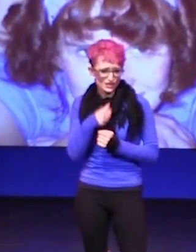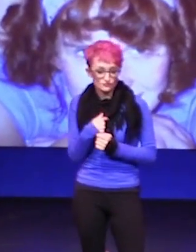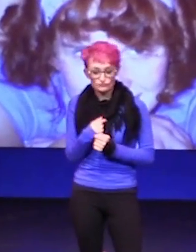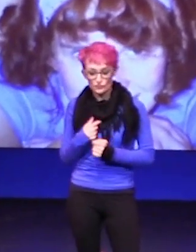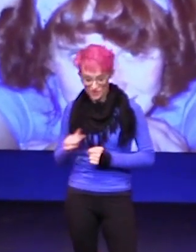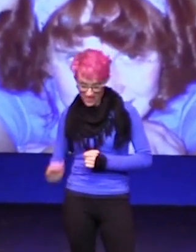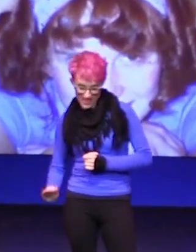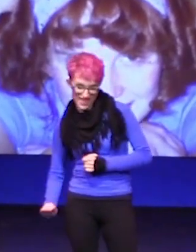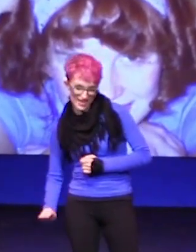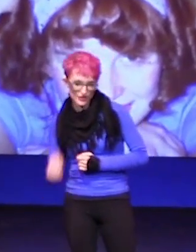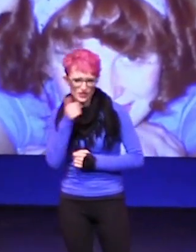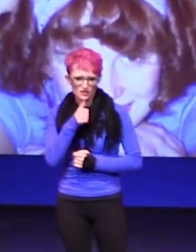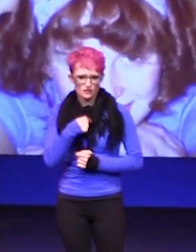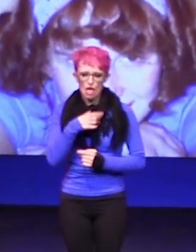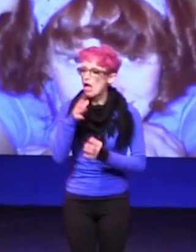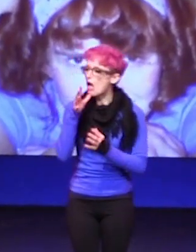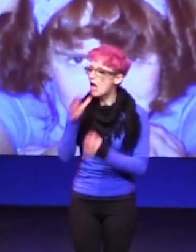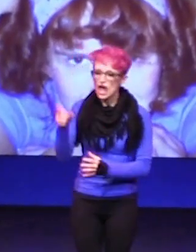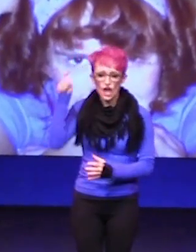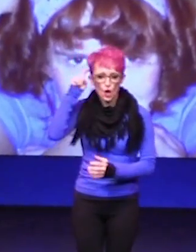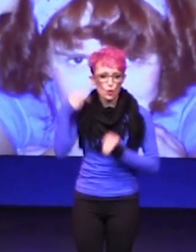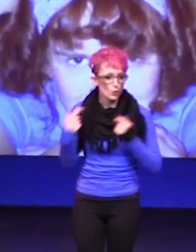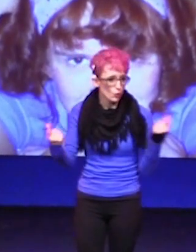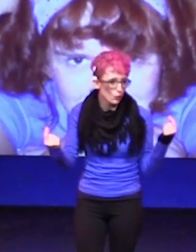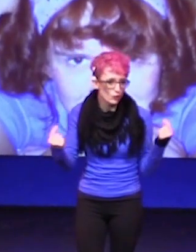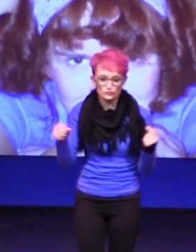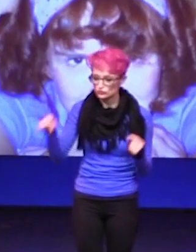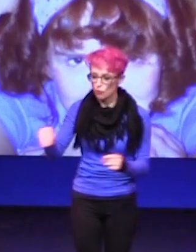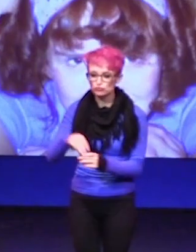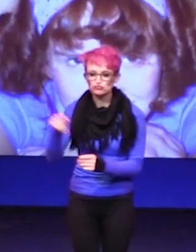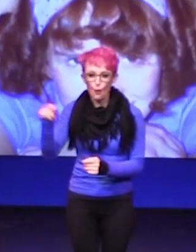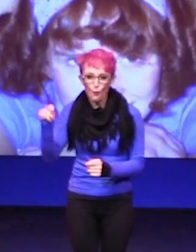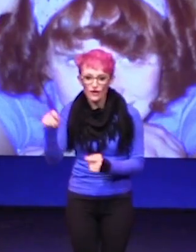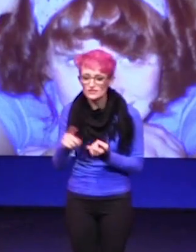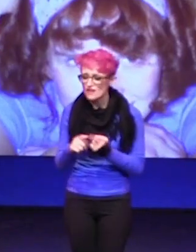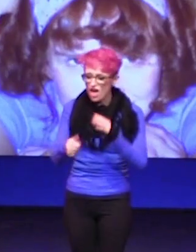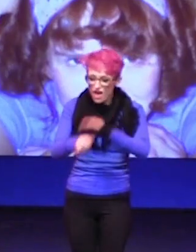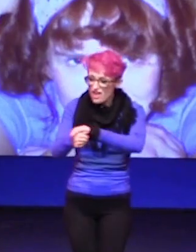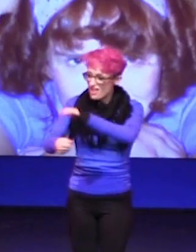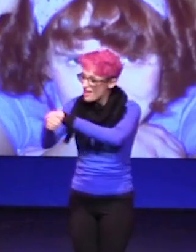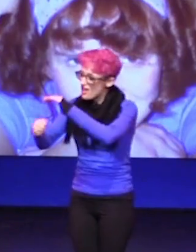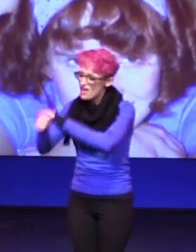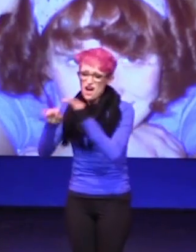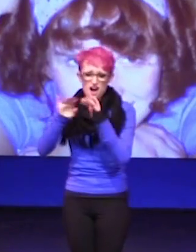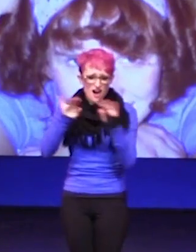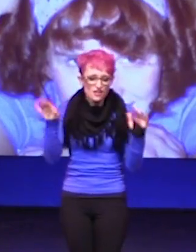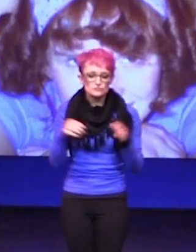So I have always been a rebellious girl. When I was growing up, I would flush my hearing aids down